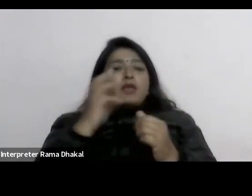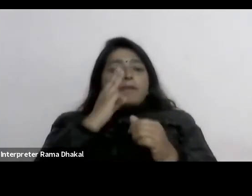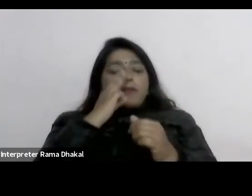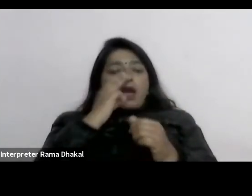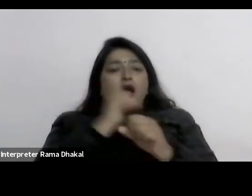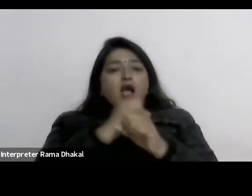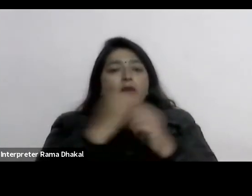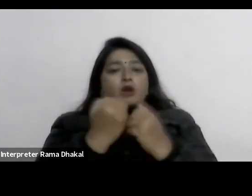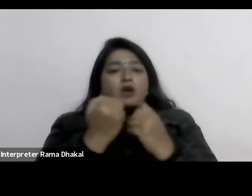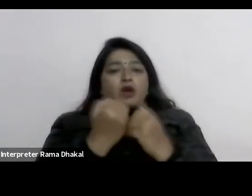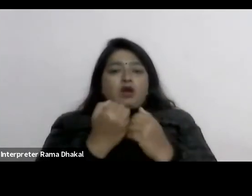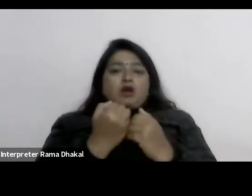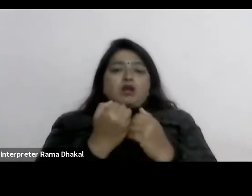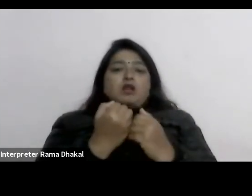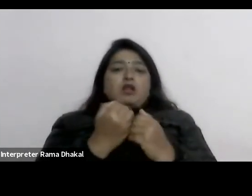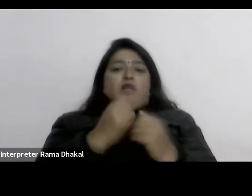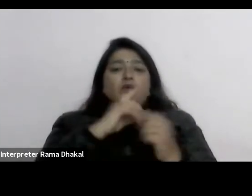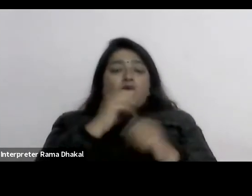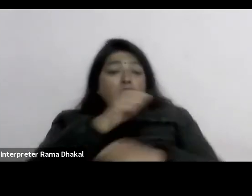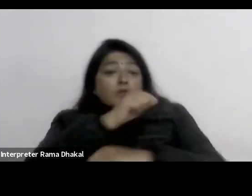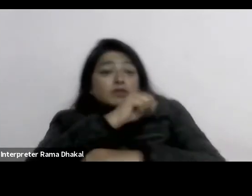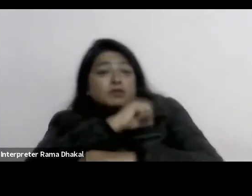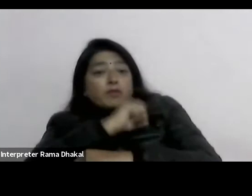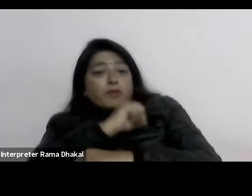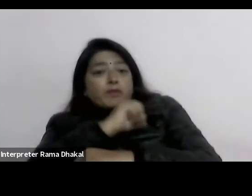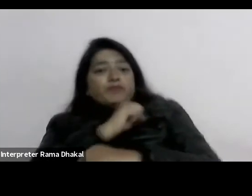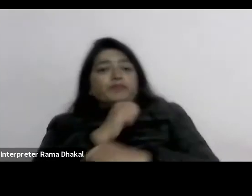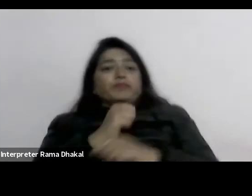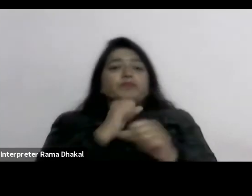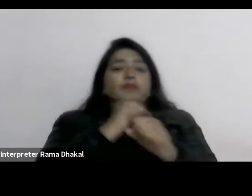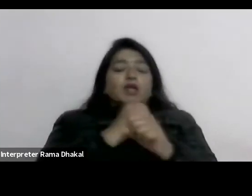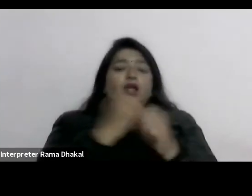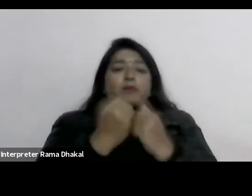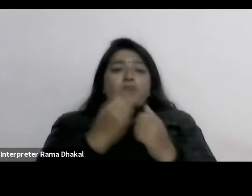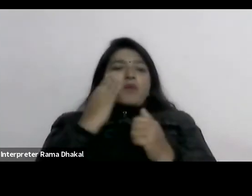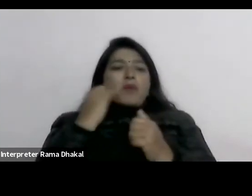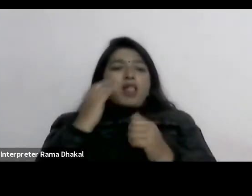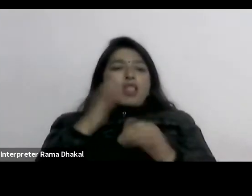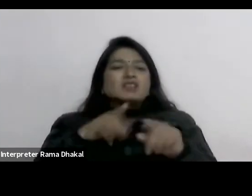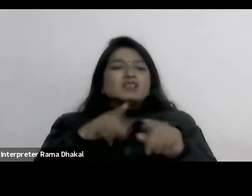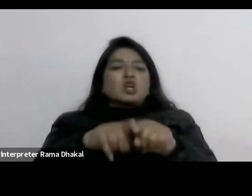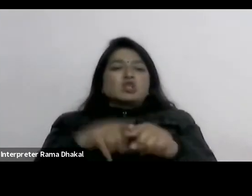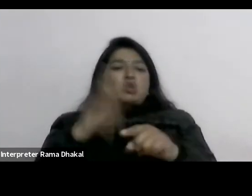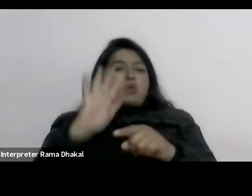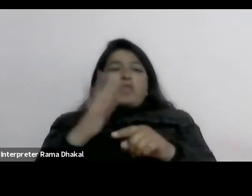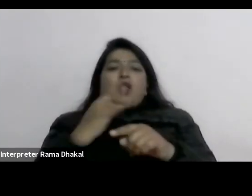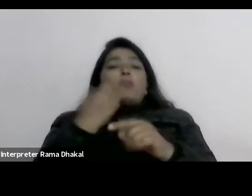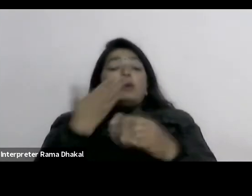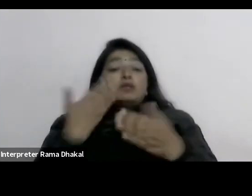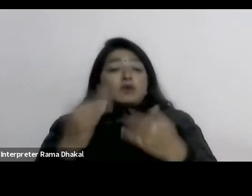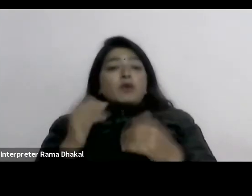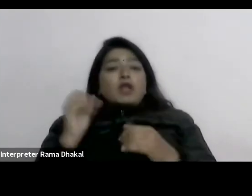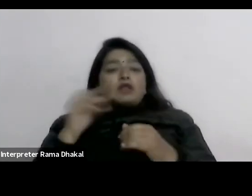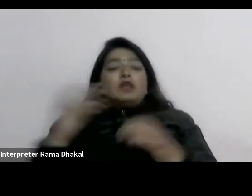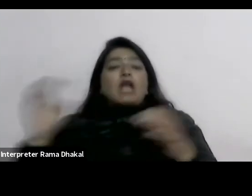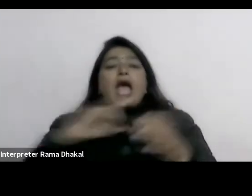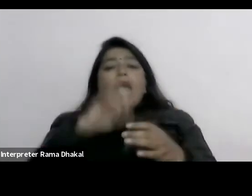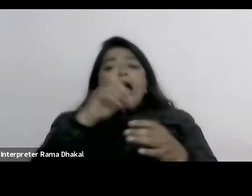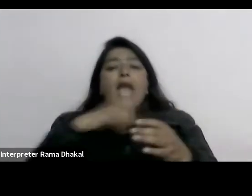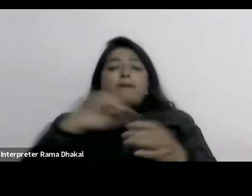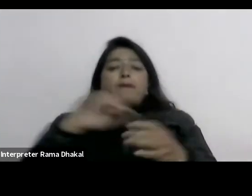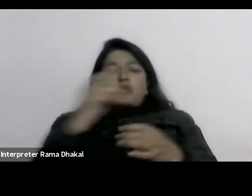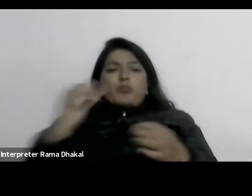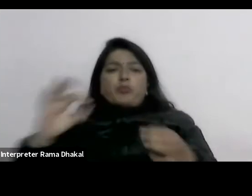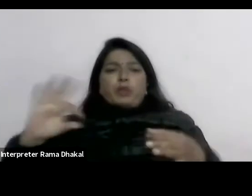in solidarity with sex workers' rights movement is to create a respectful space for inter-movement, intersectoral